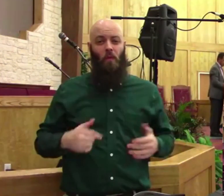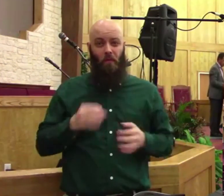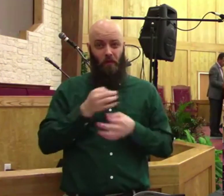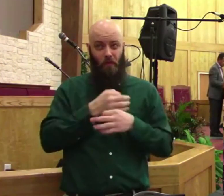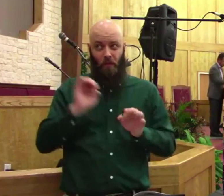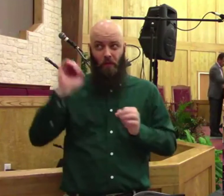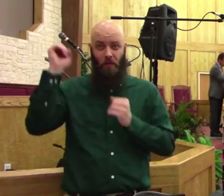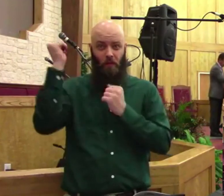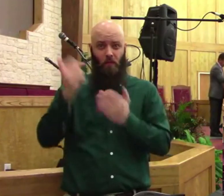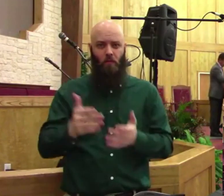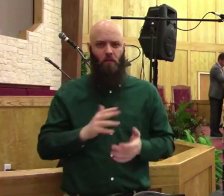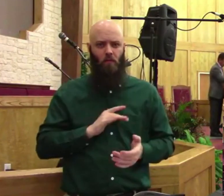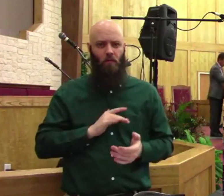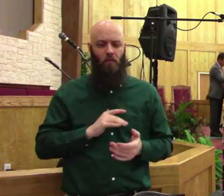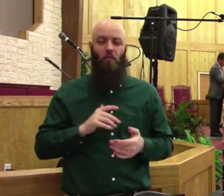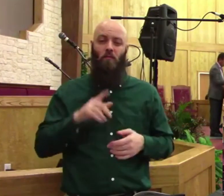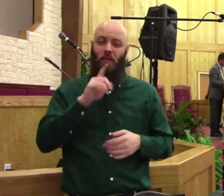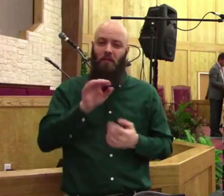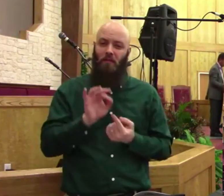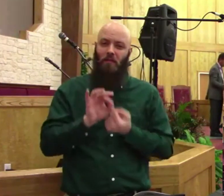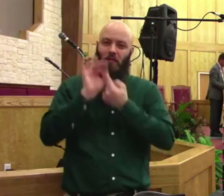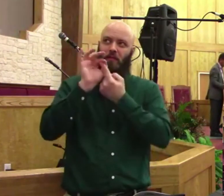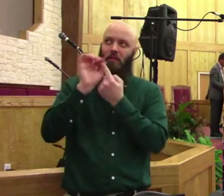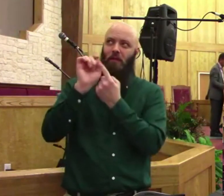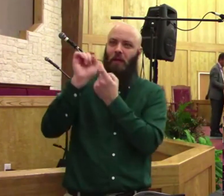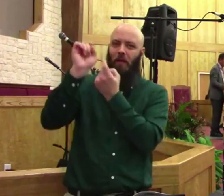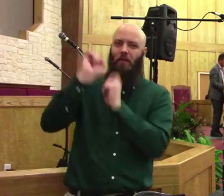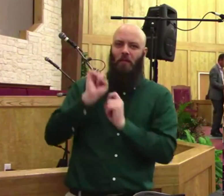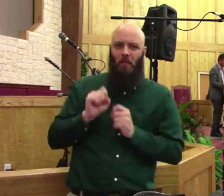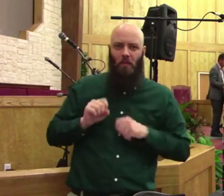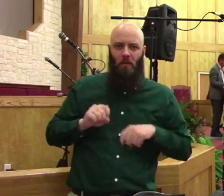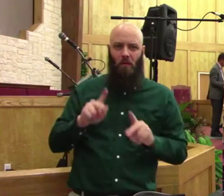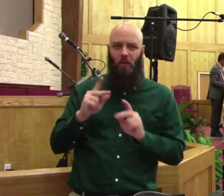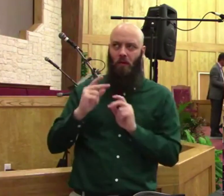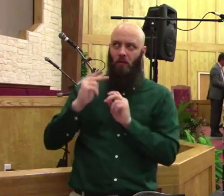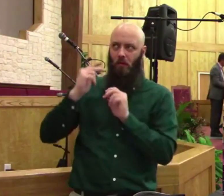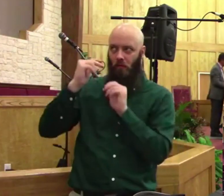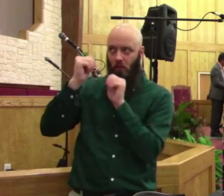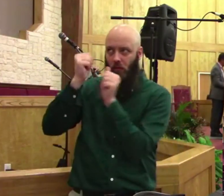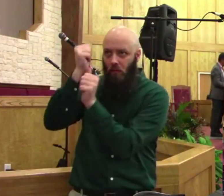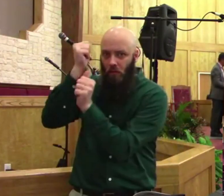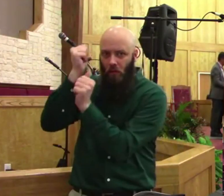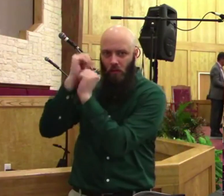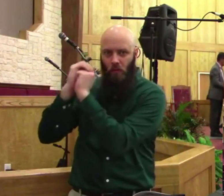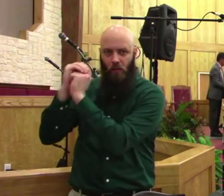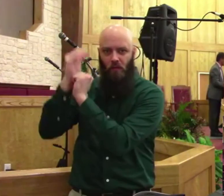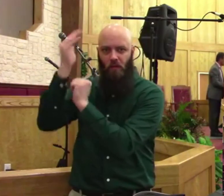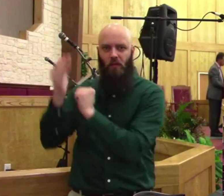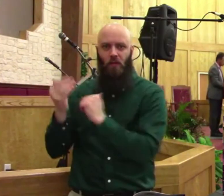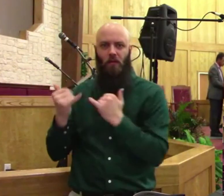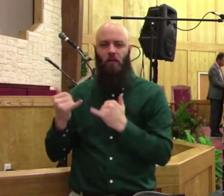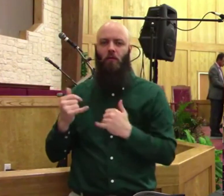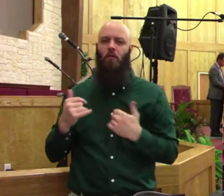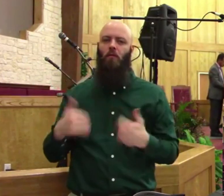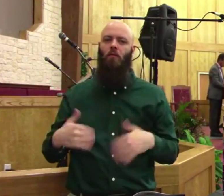to worship him today. So let us sing, Come, Christians, Join to Sing.